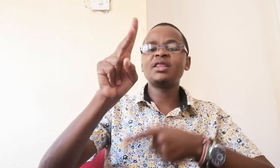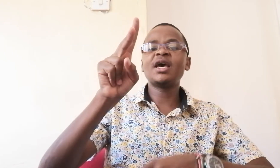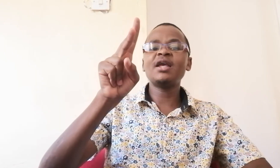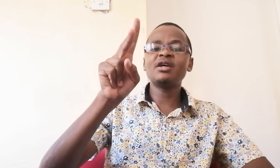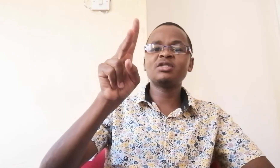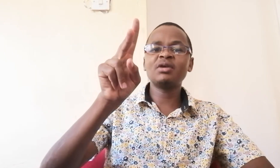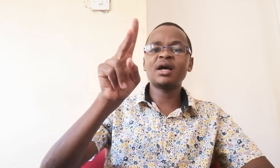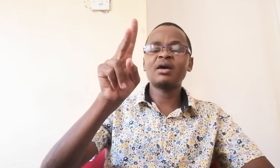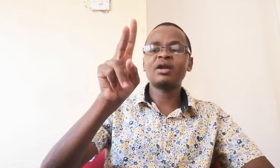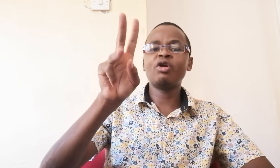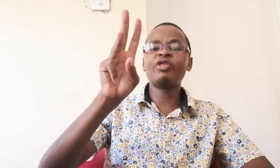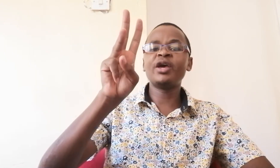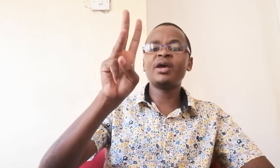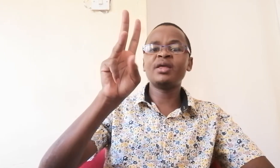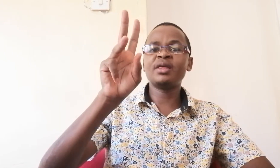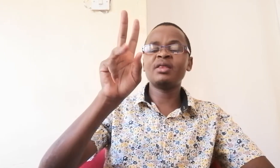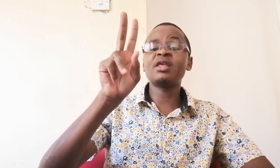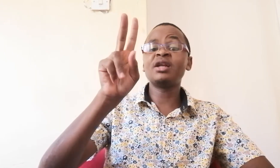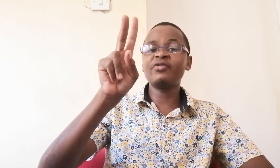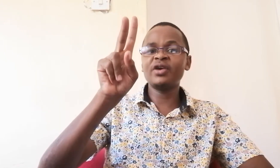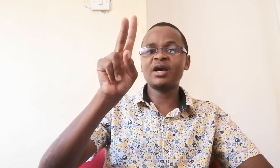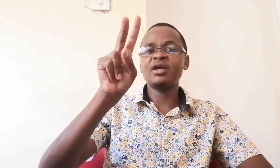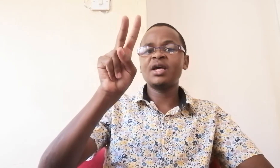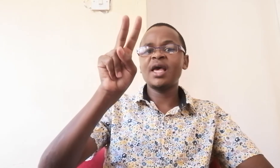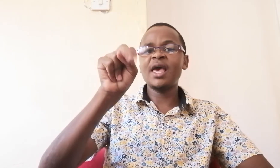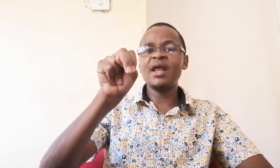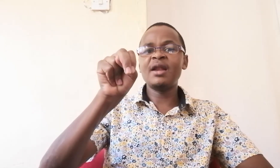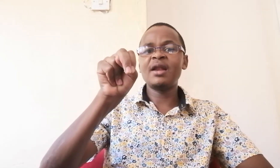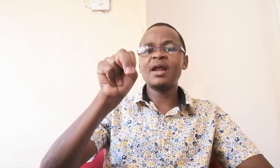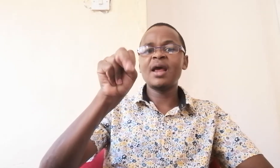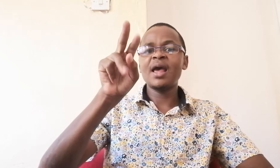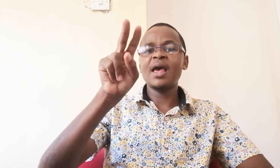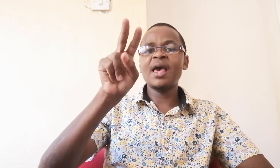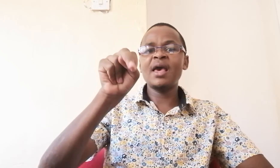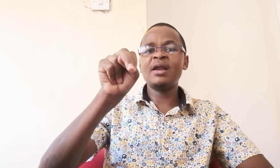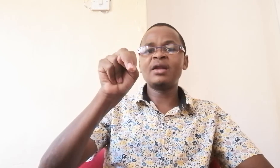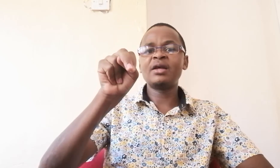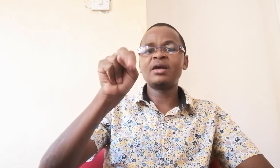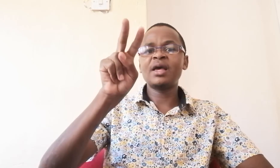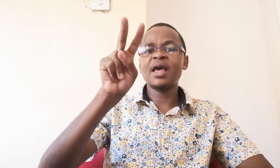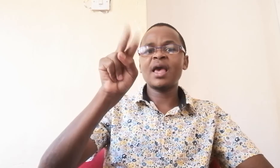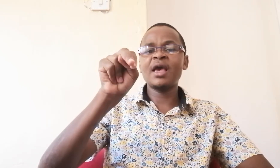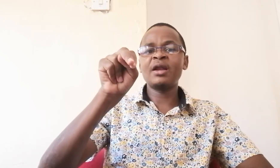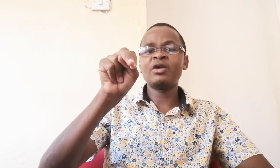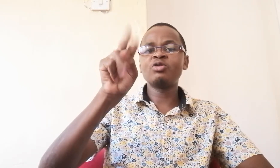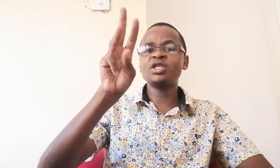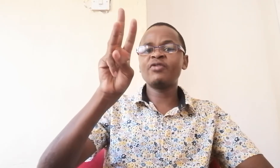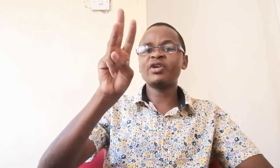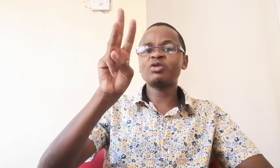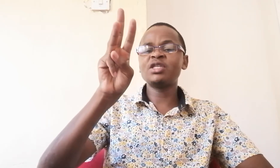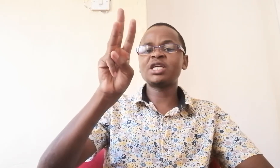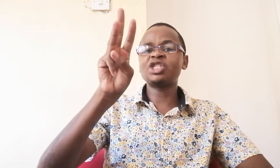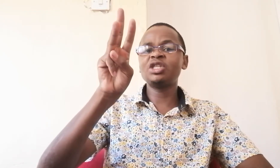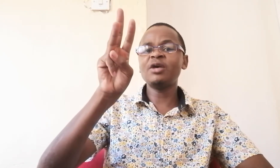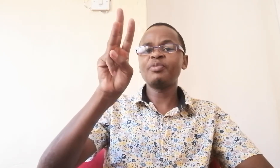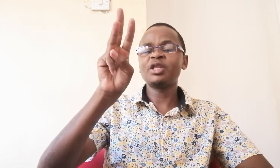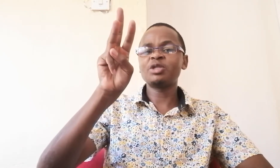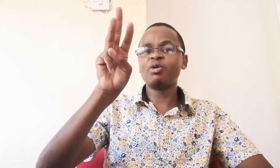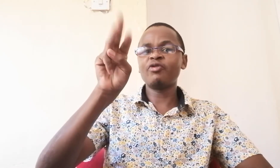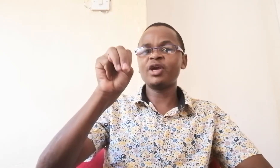the index finger. No, the ring finger. N, N, N. You see the first one is touching the small finger